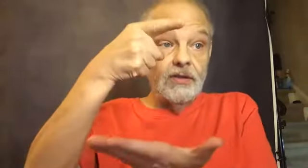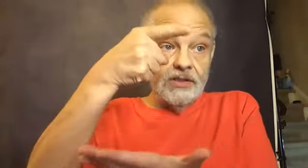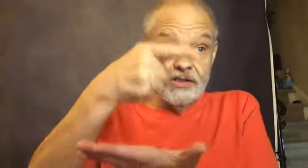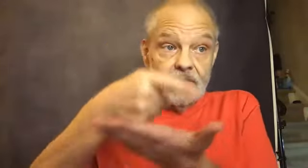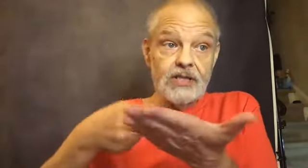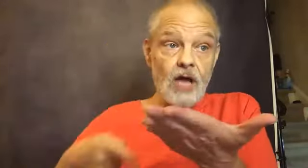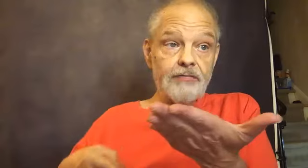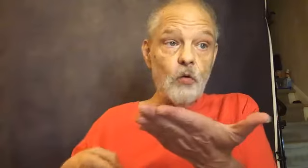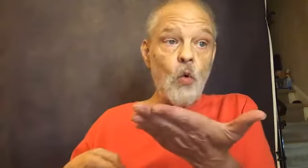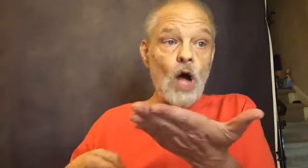This is the sign for what?